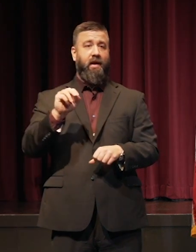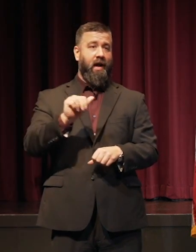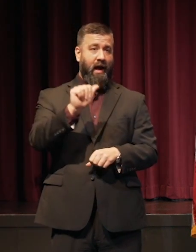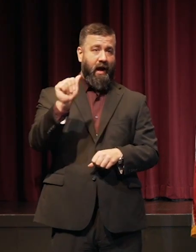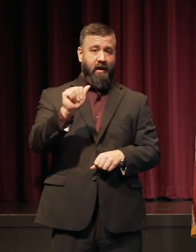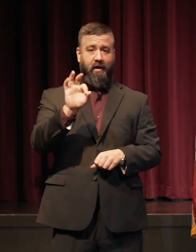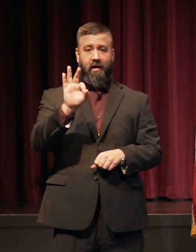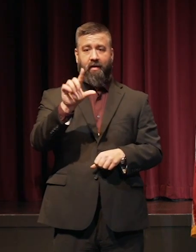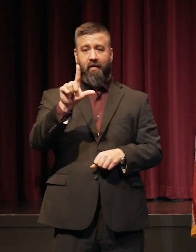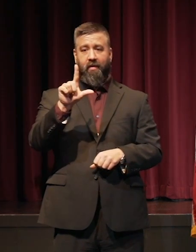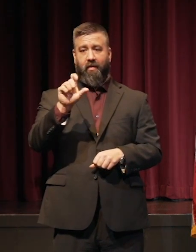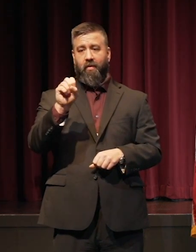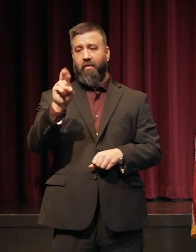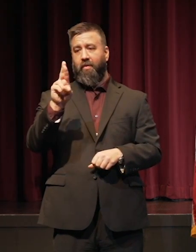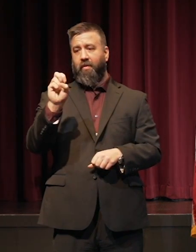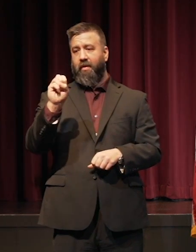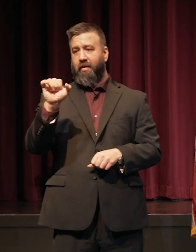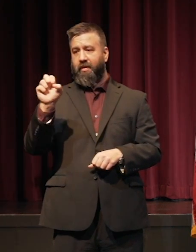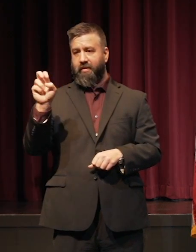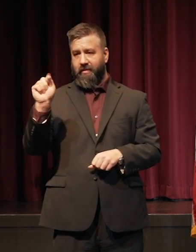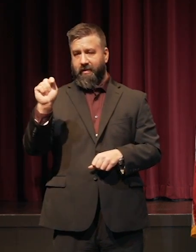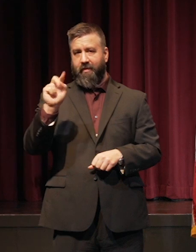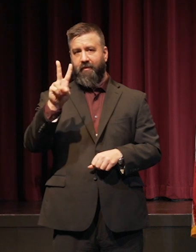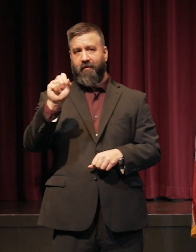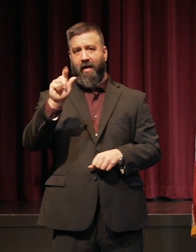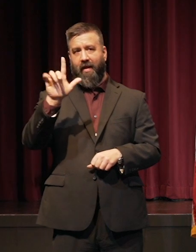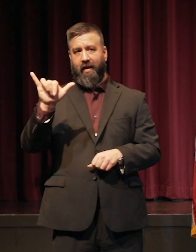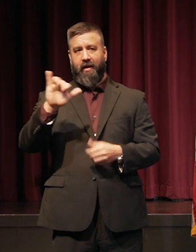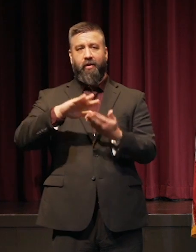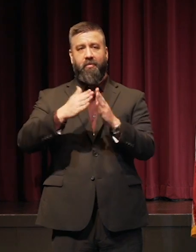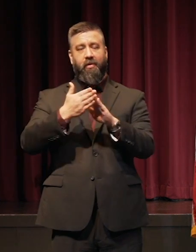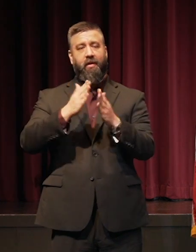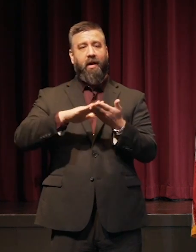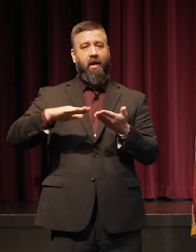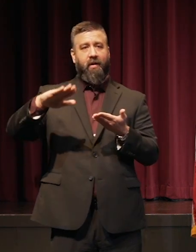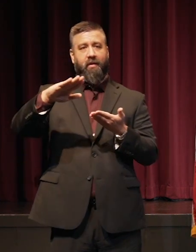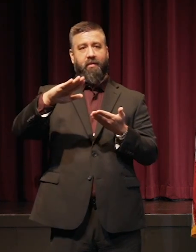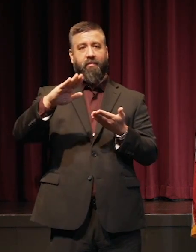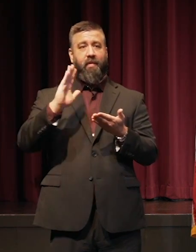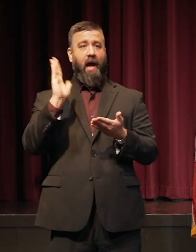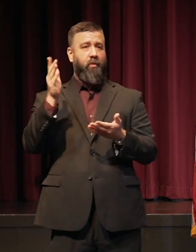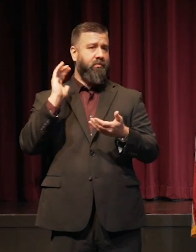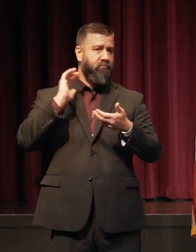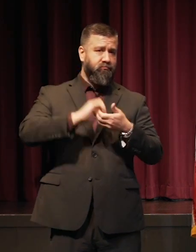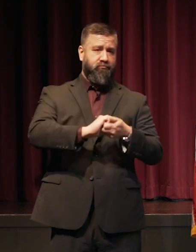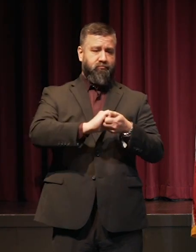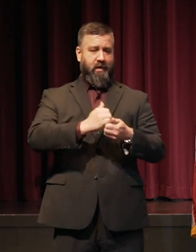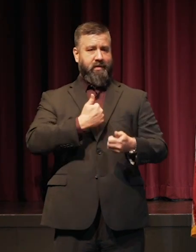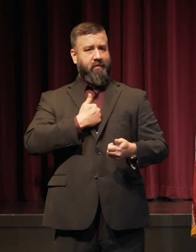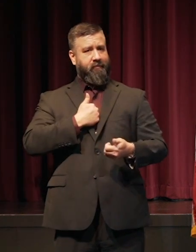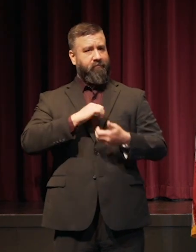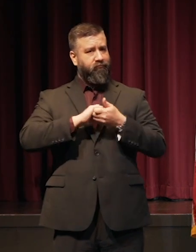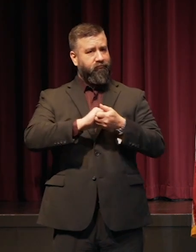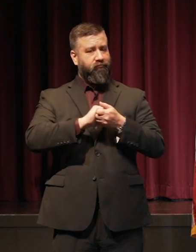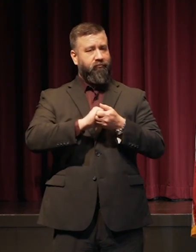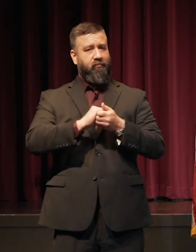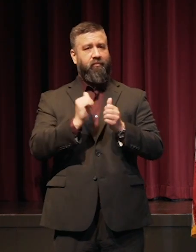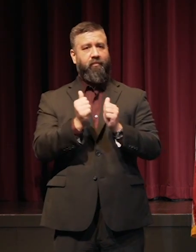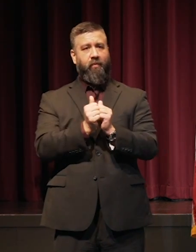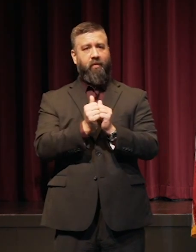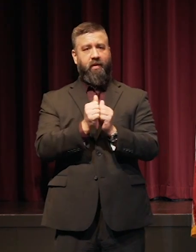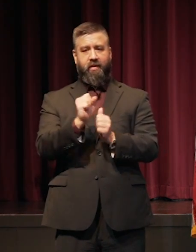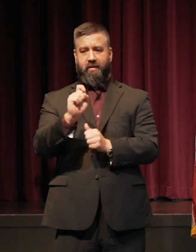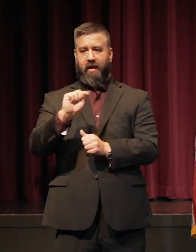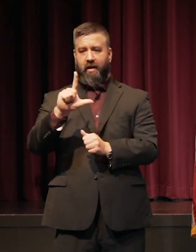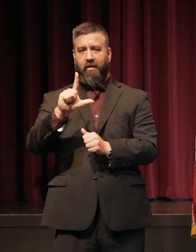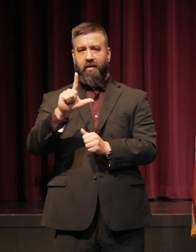Valley Community College. And I will be a partner with